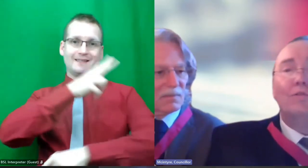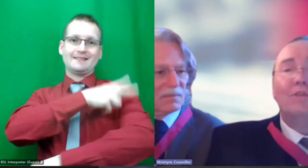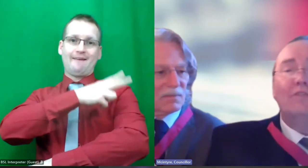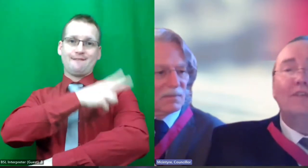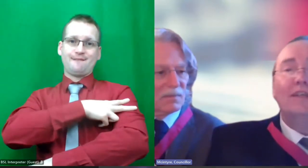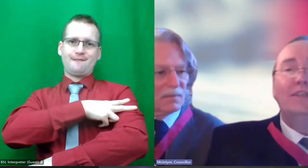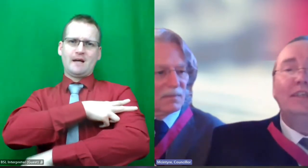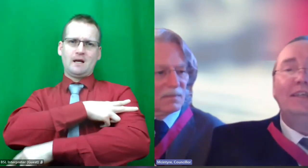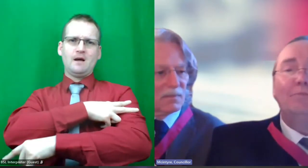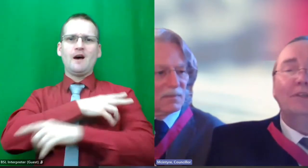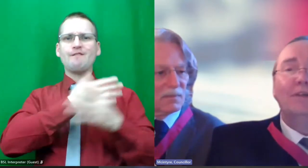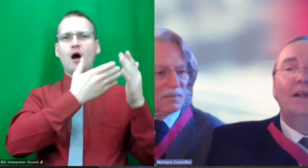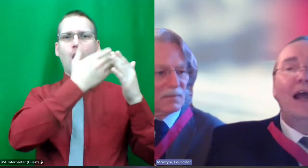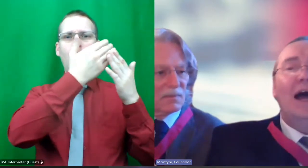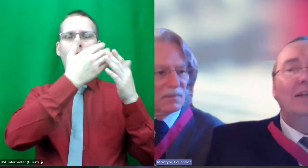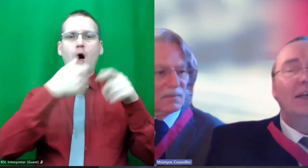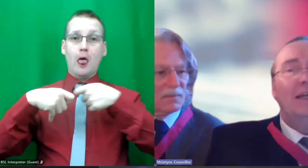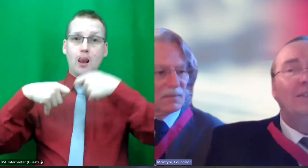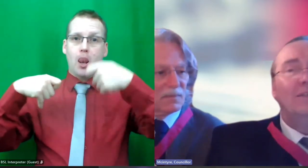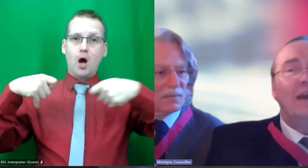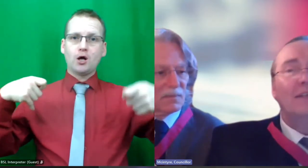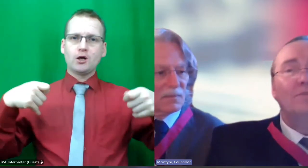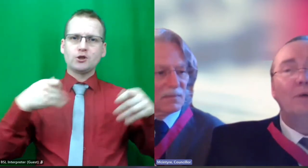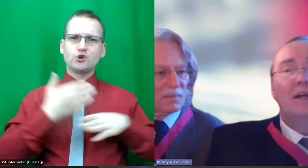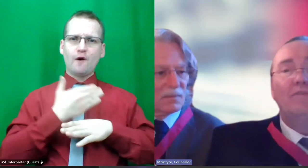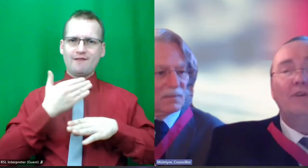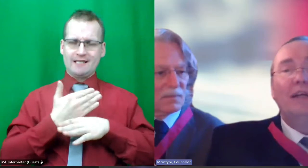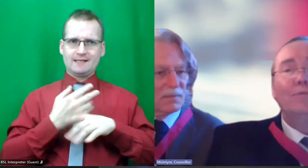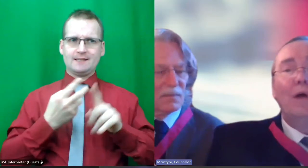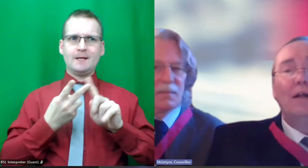for long service and achievement. And a case of the